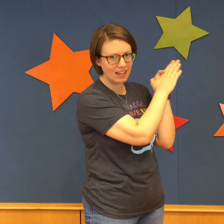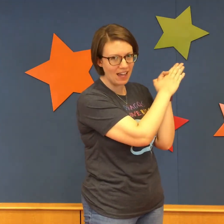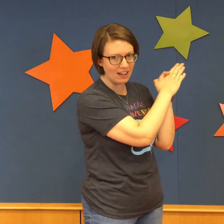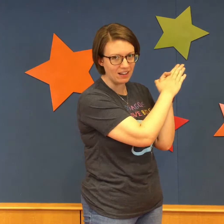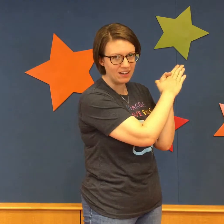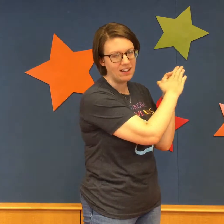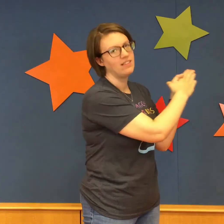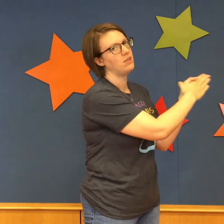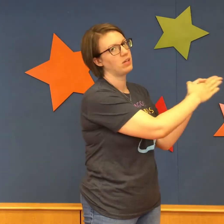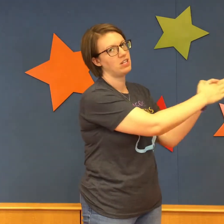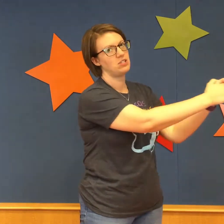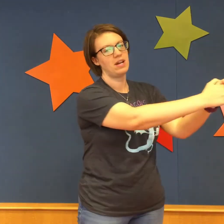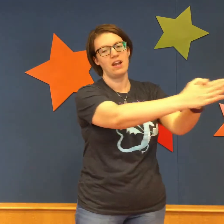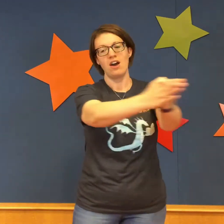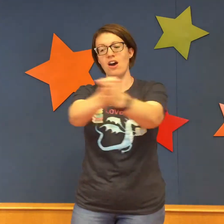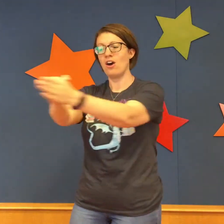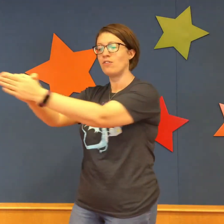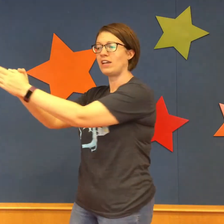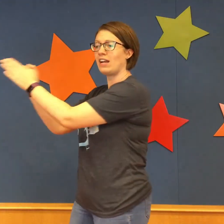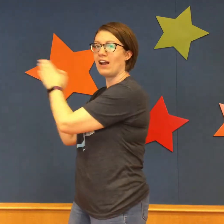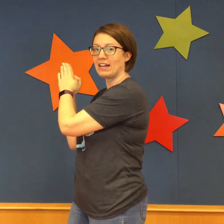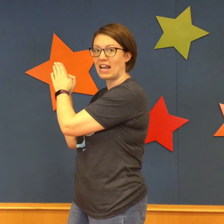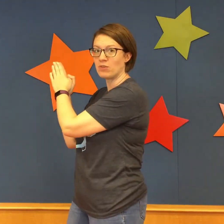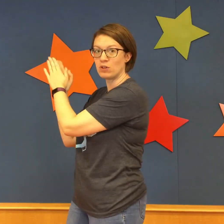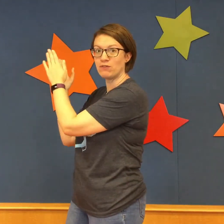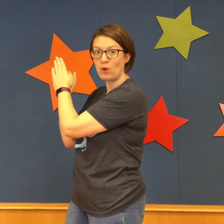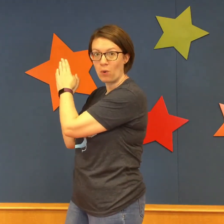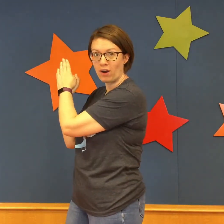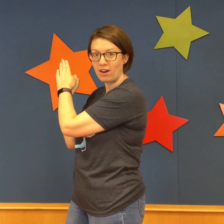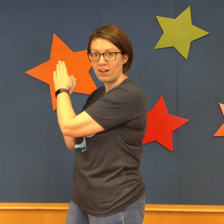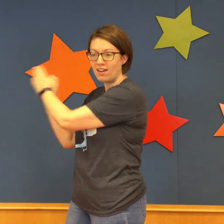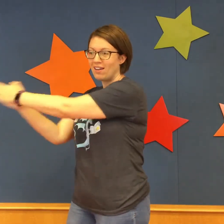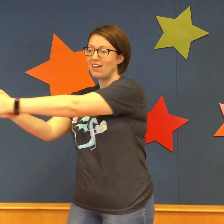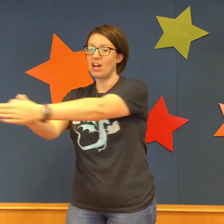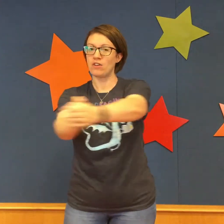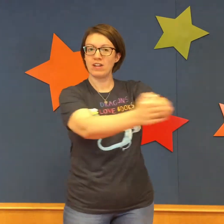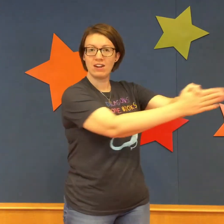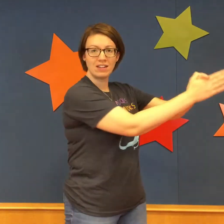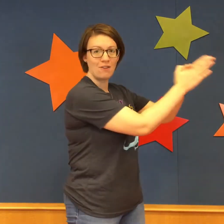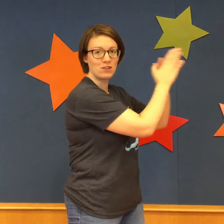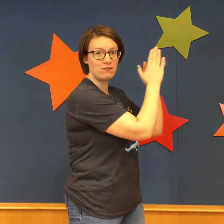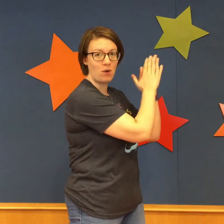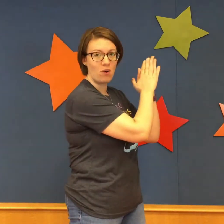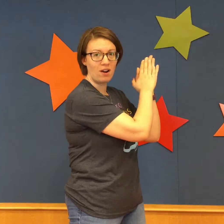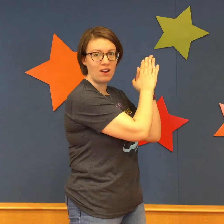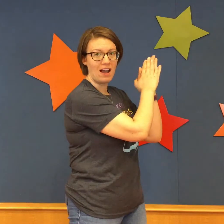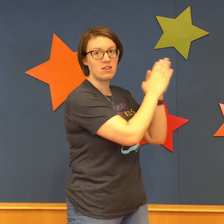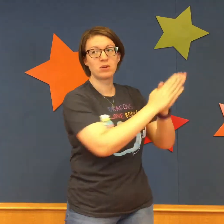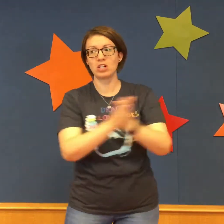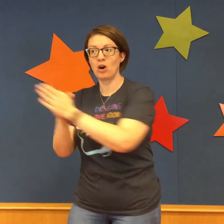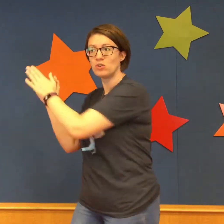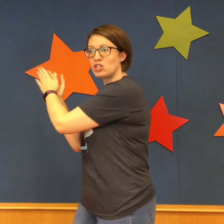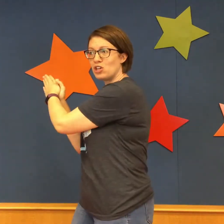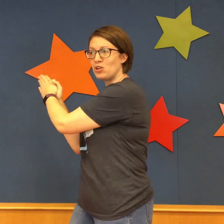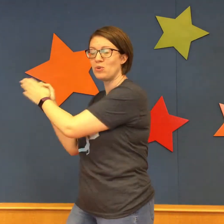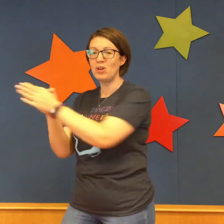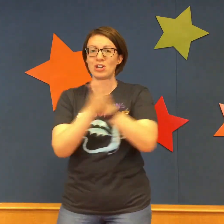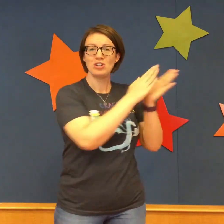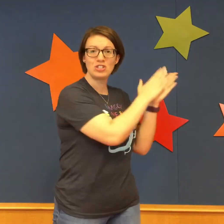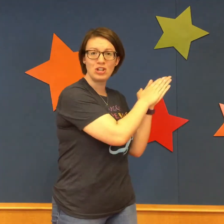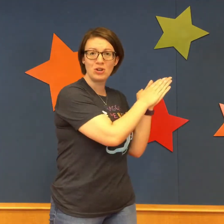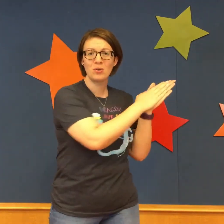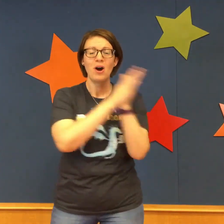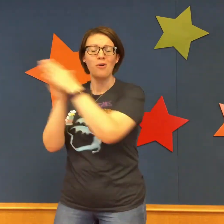8 again. Then we're going to do it over here and count to 4, and over here and count to 4, and then we're going to go